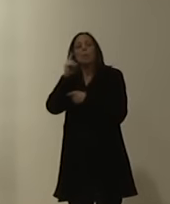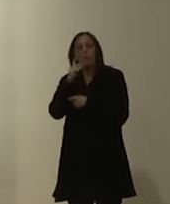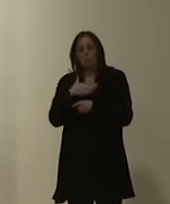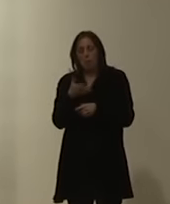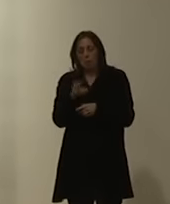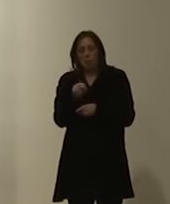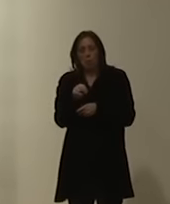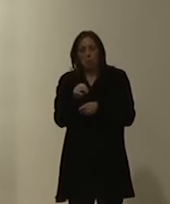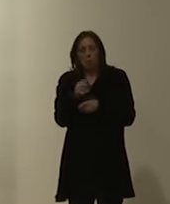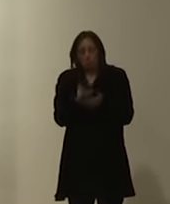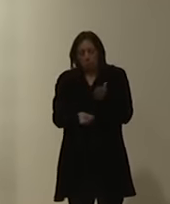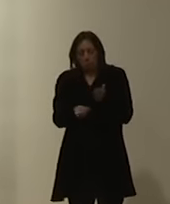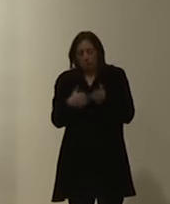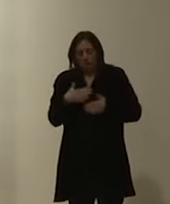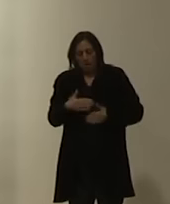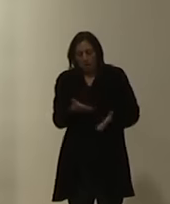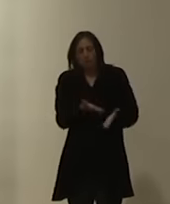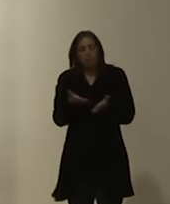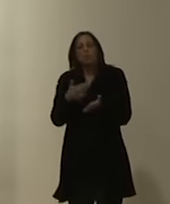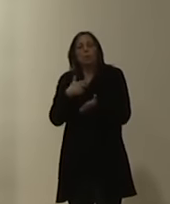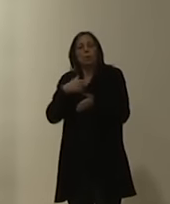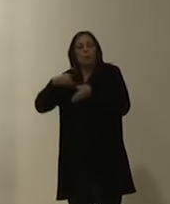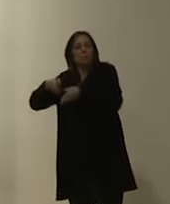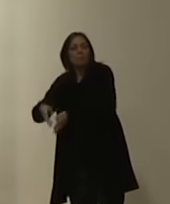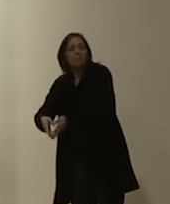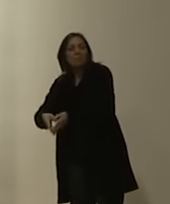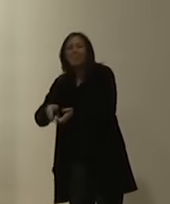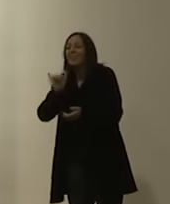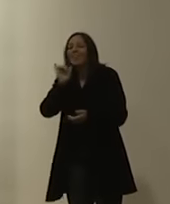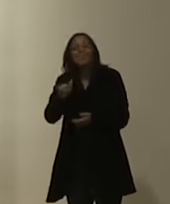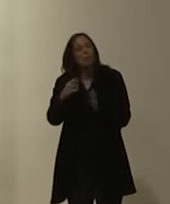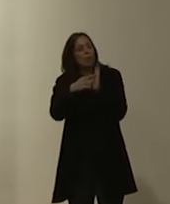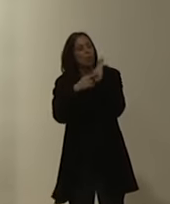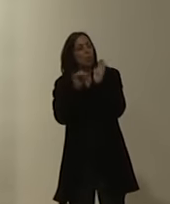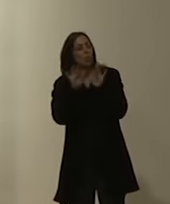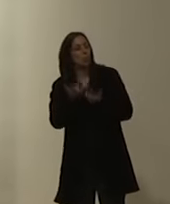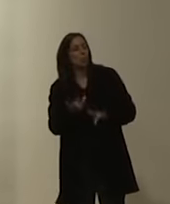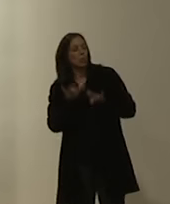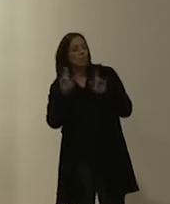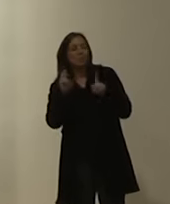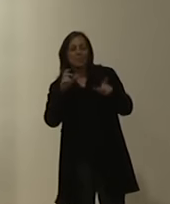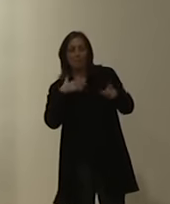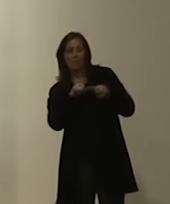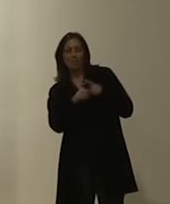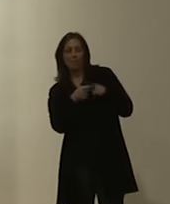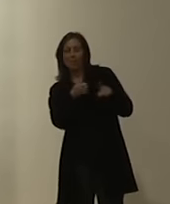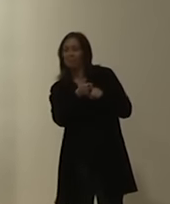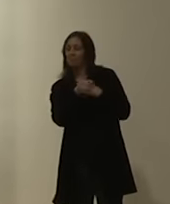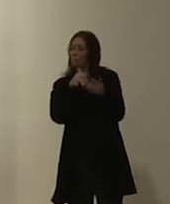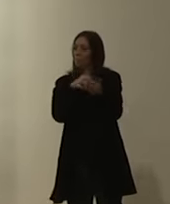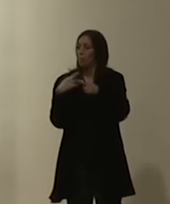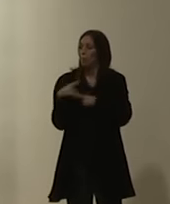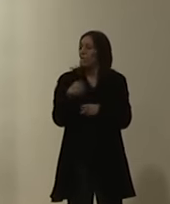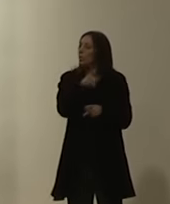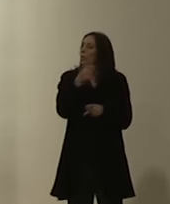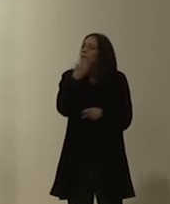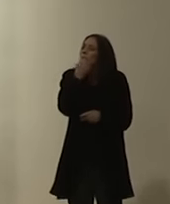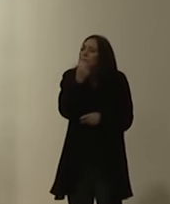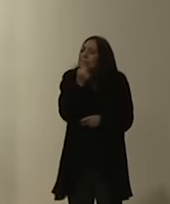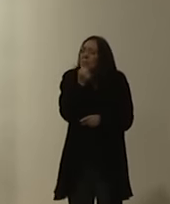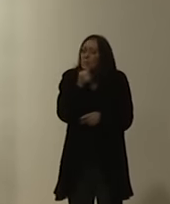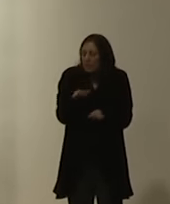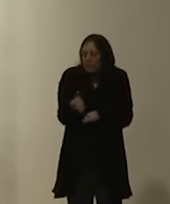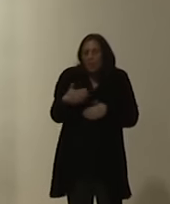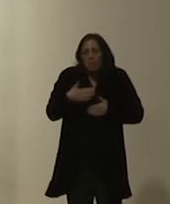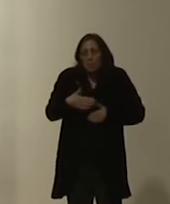of mine who's a theologian, right? So of course they buried their dead. Of course they prepared them for burial.